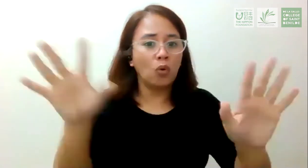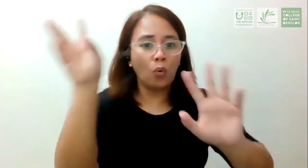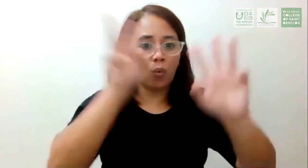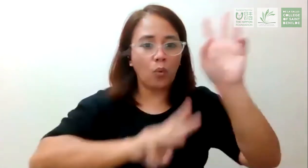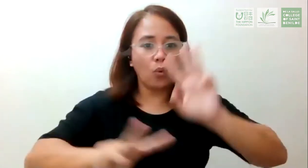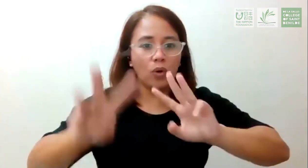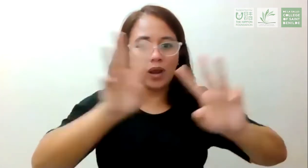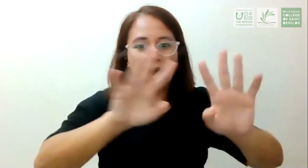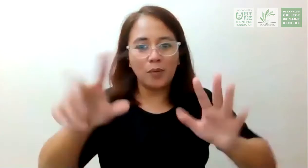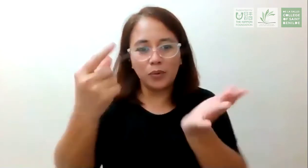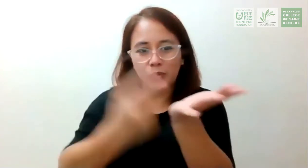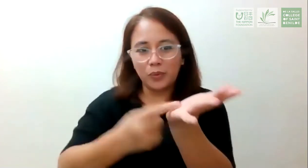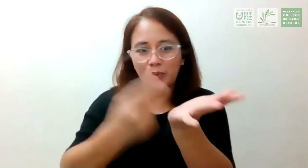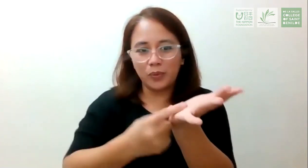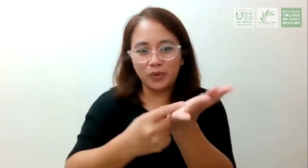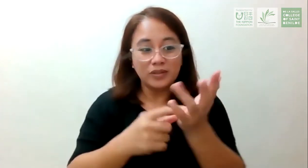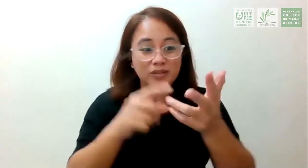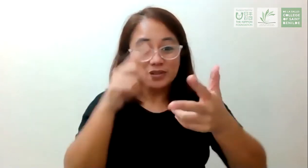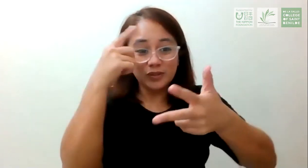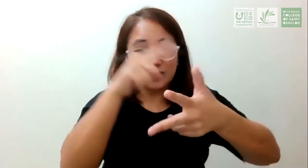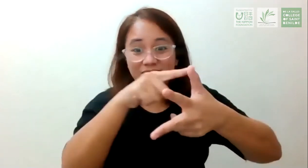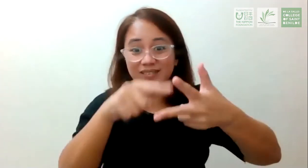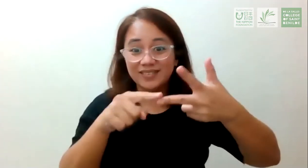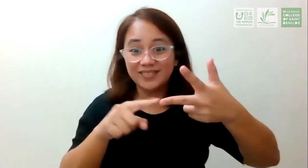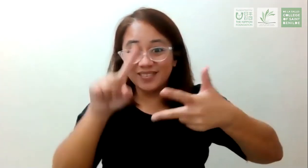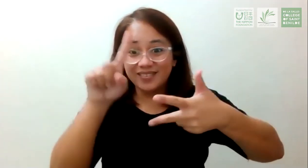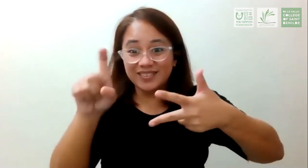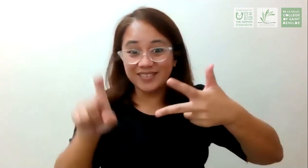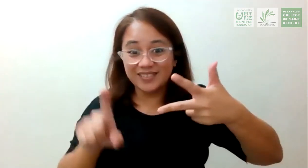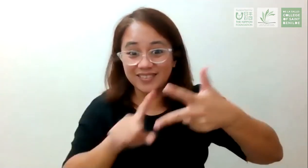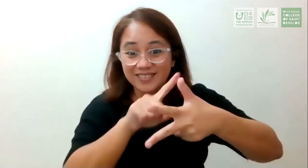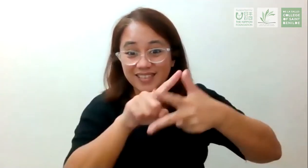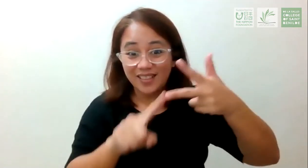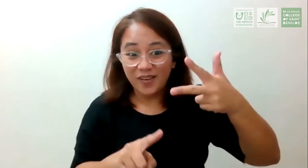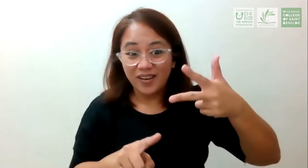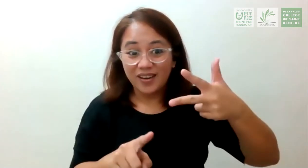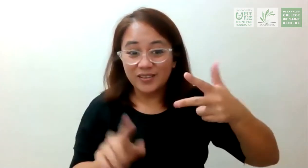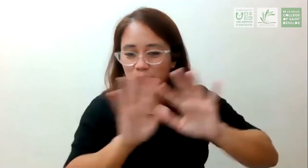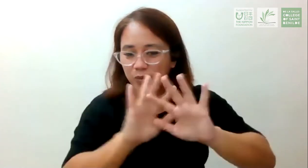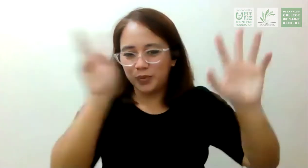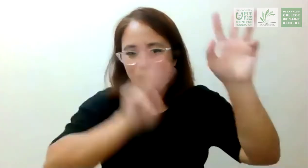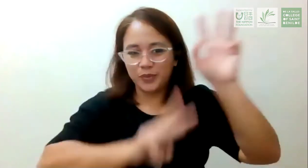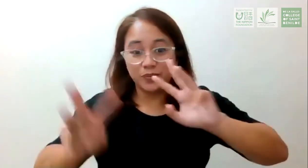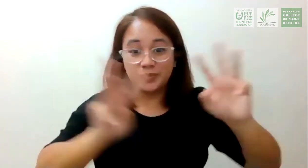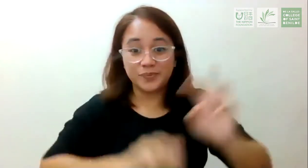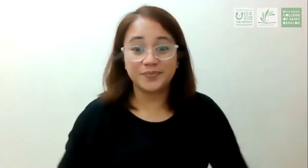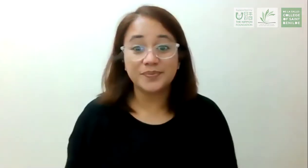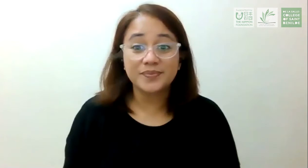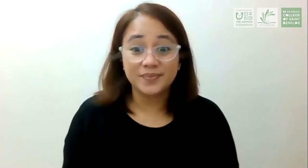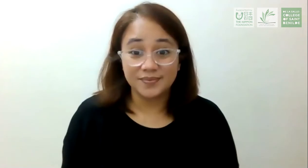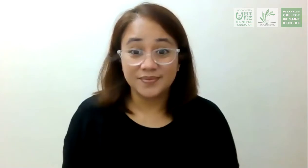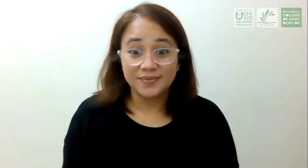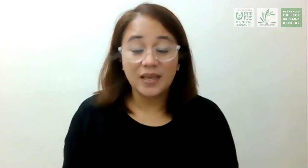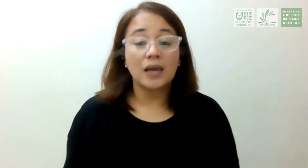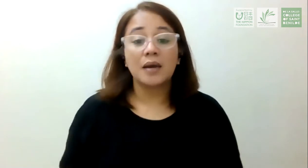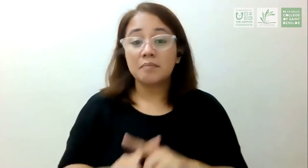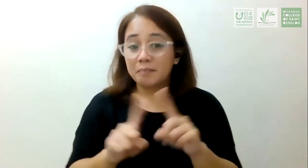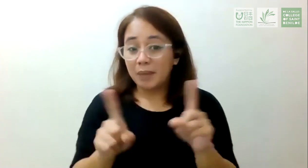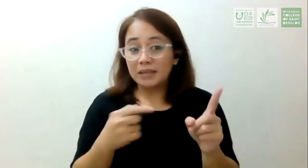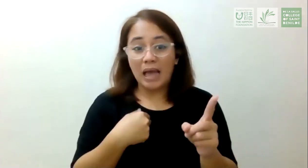those questions anyway. but there may be some other places where you had